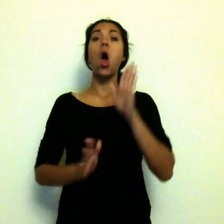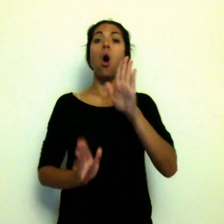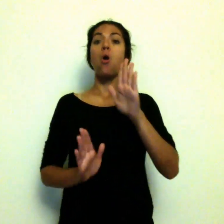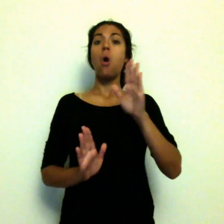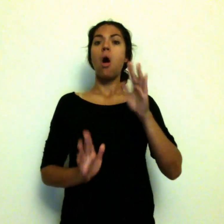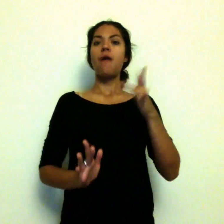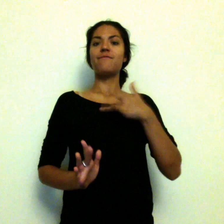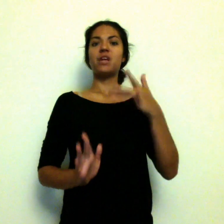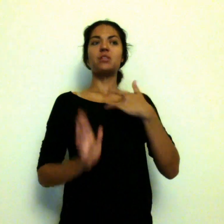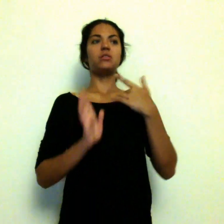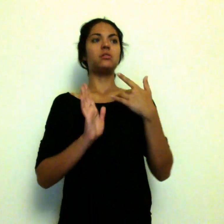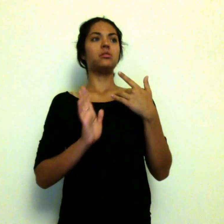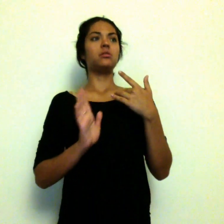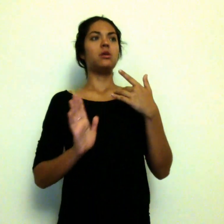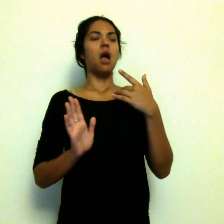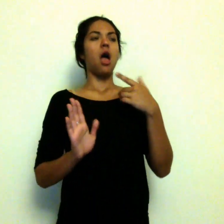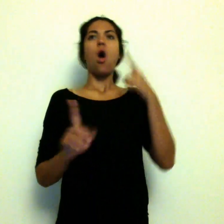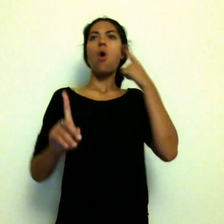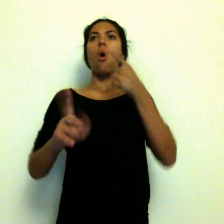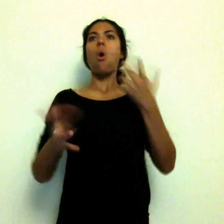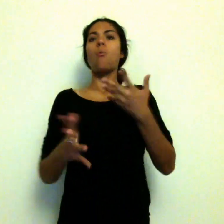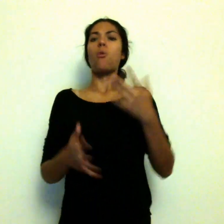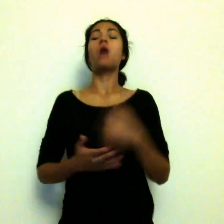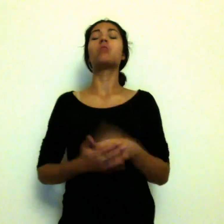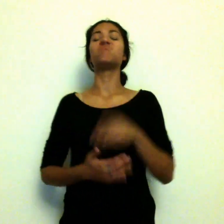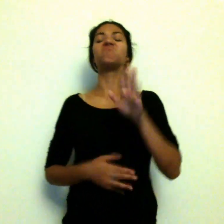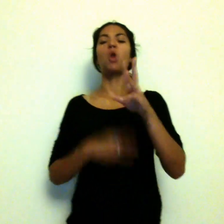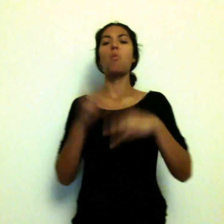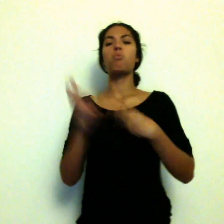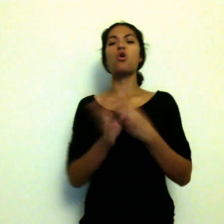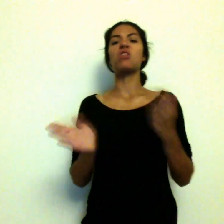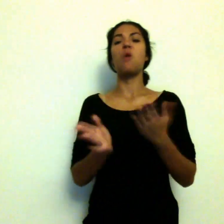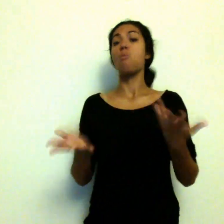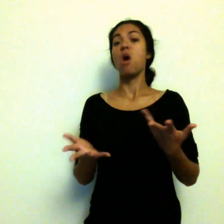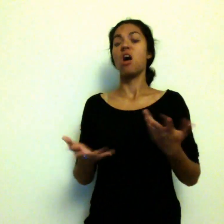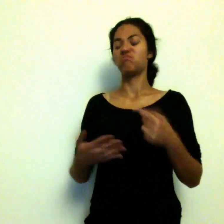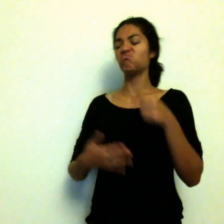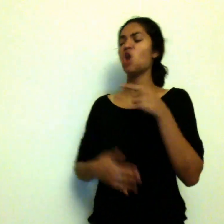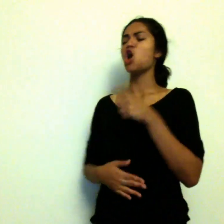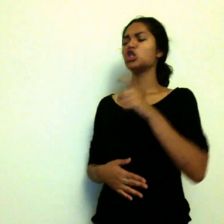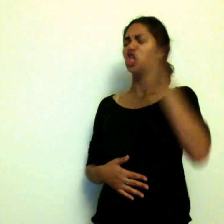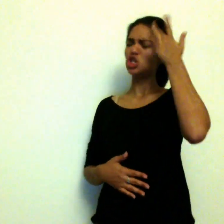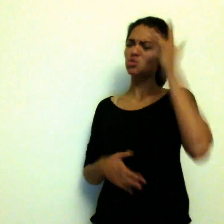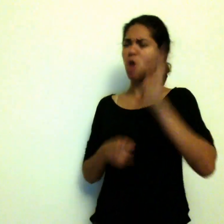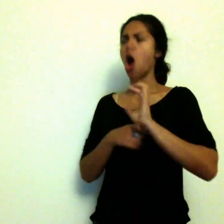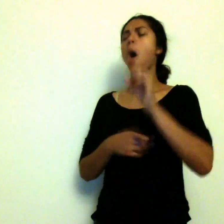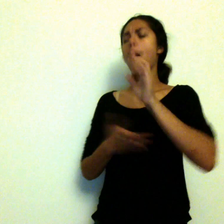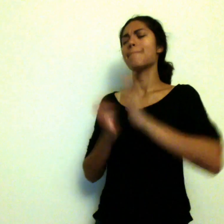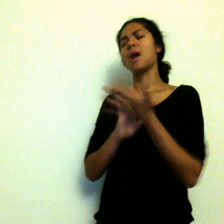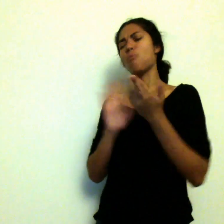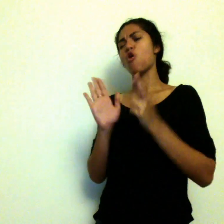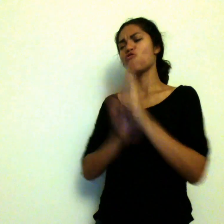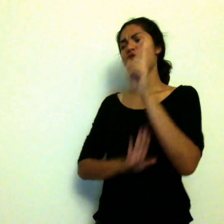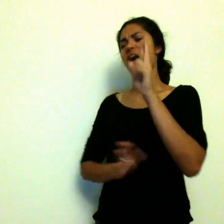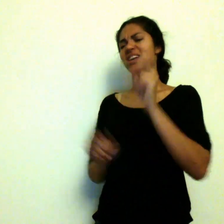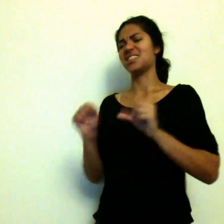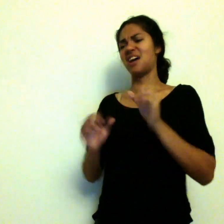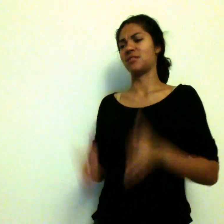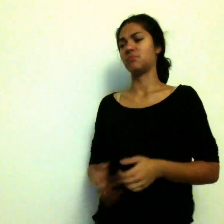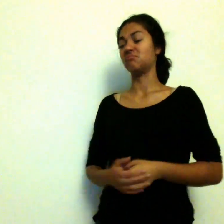rocket scientist. If you're not that smart but still smart, you could become a lawyer or a doctor or something. And if you really are good for